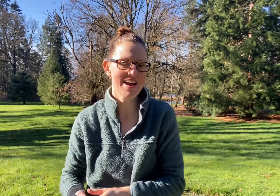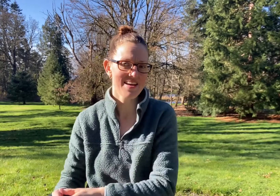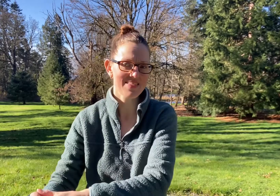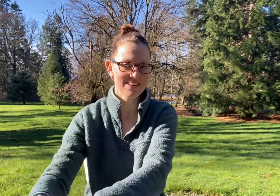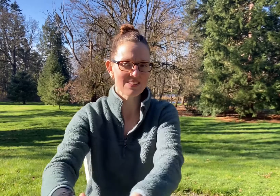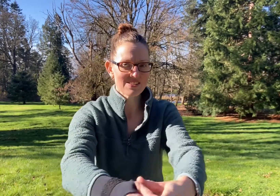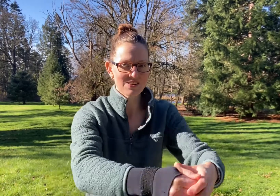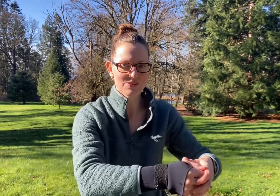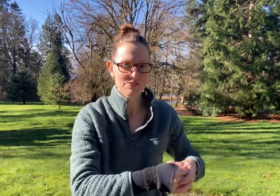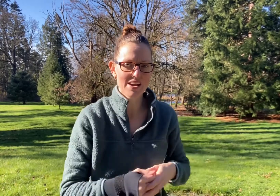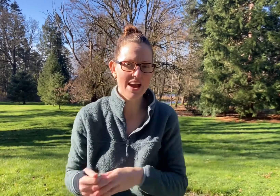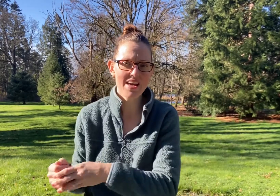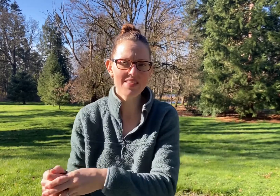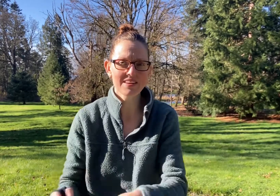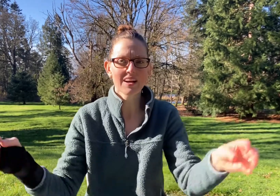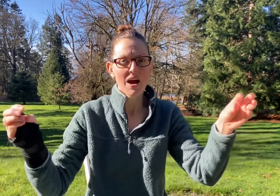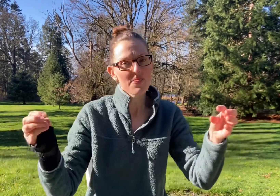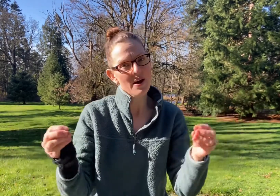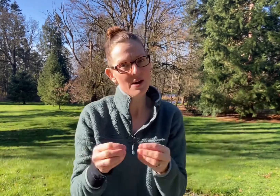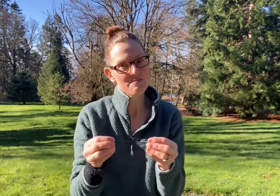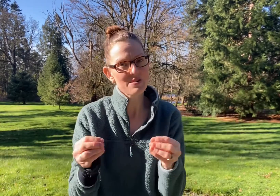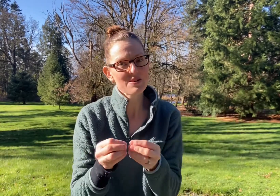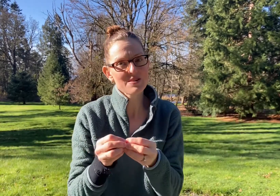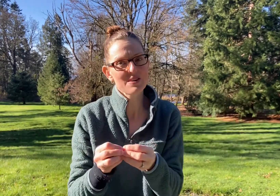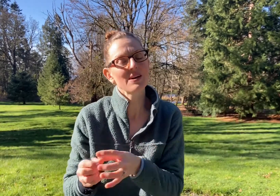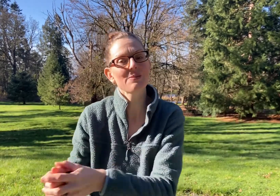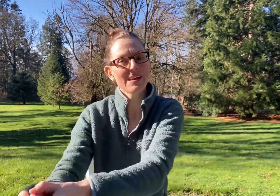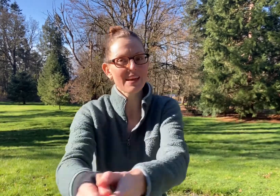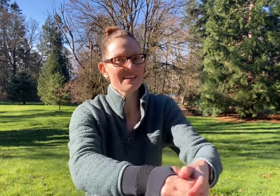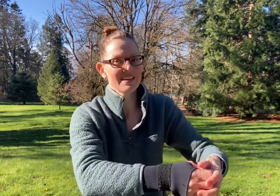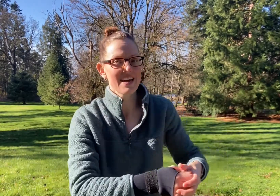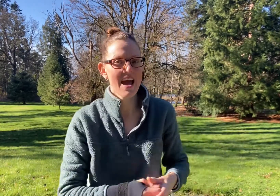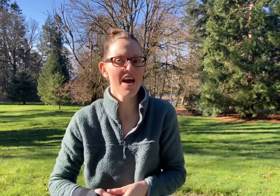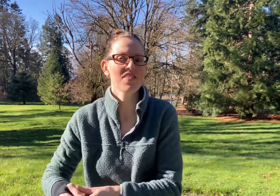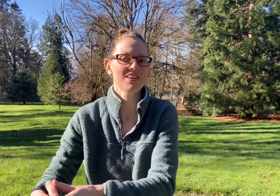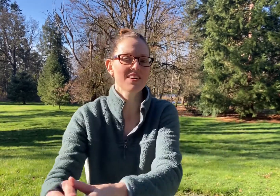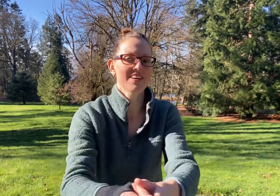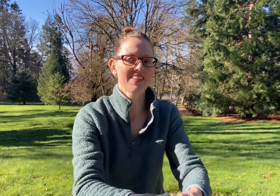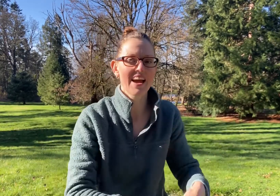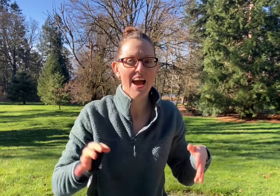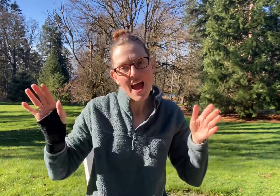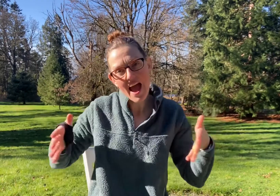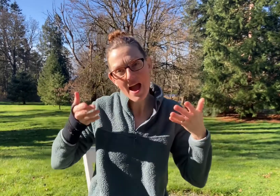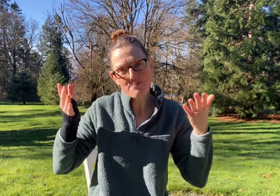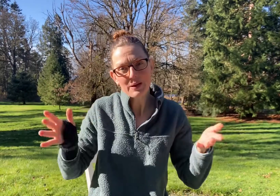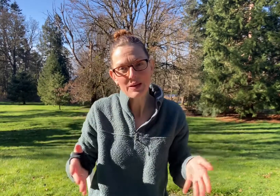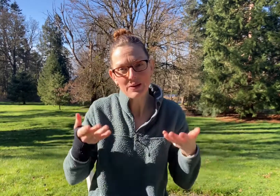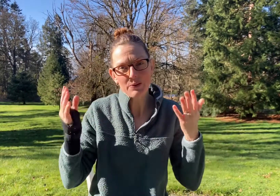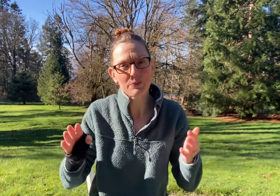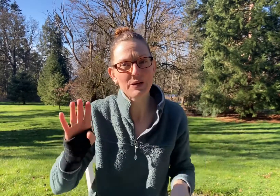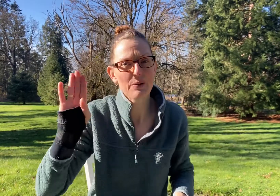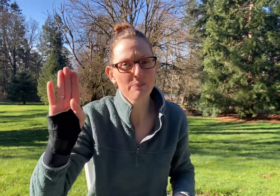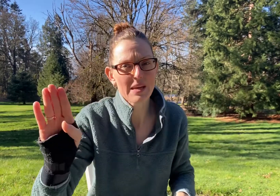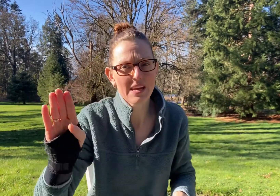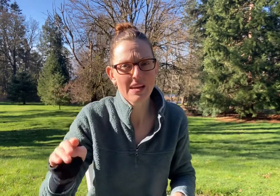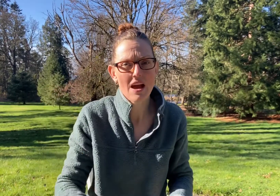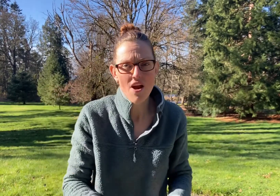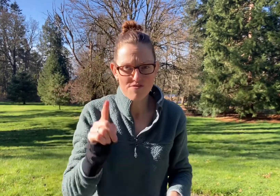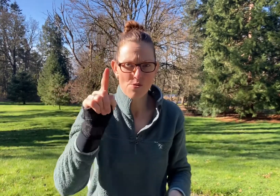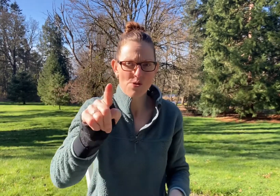together, together, the more we get together, the happier we'll be. For